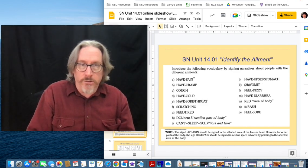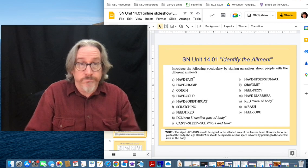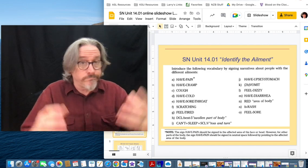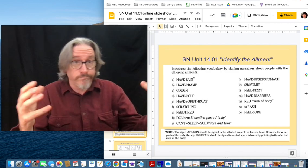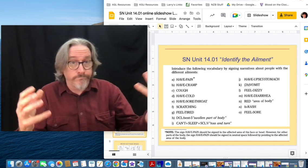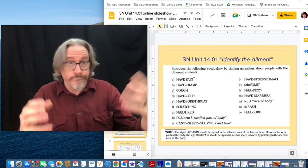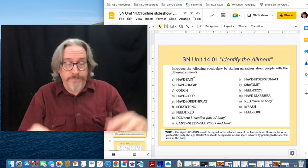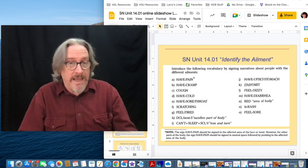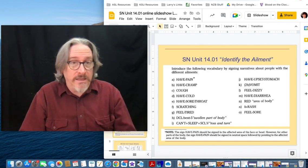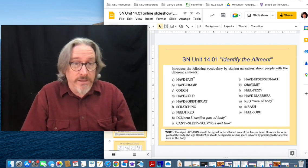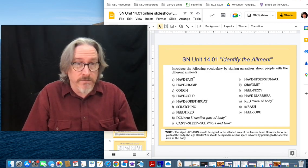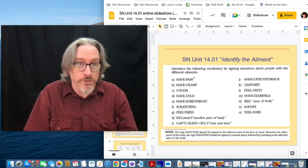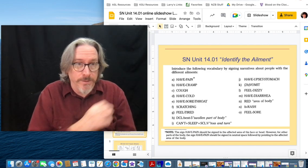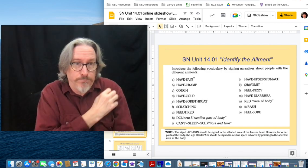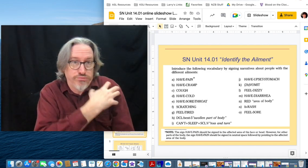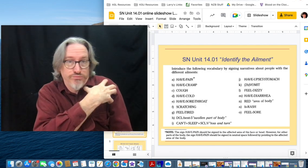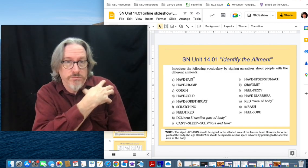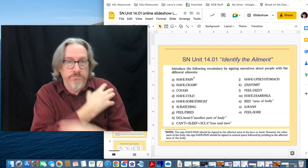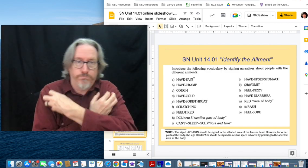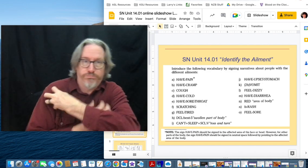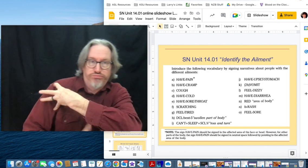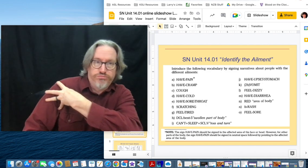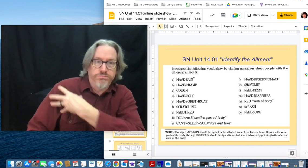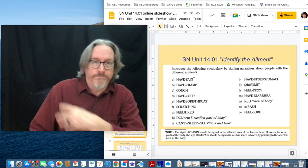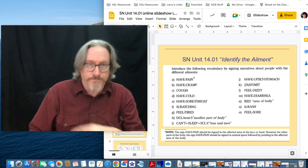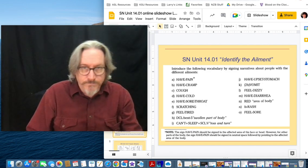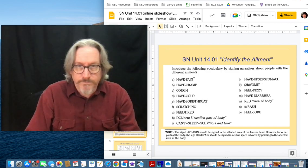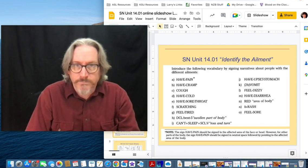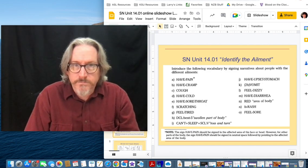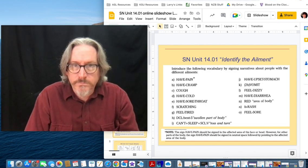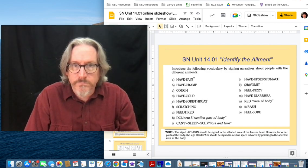I don't know, anything. Could be,